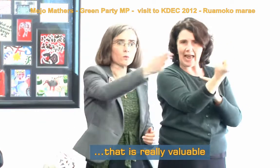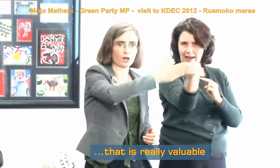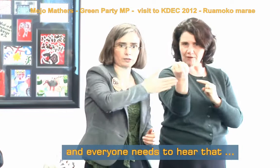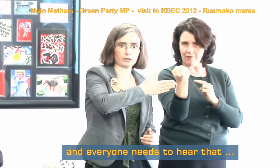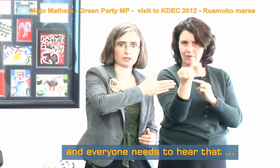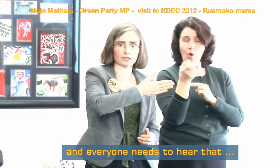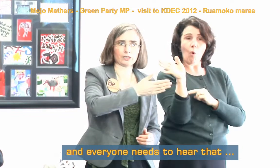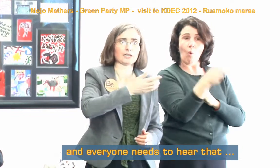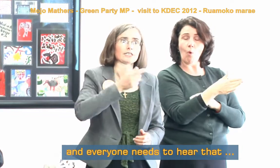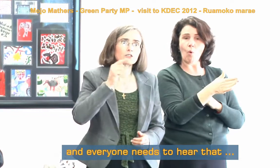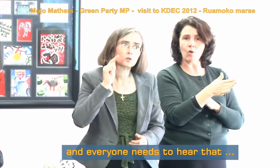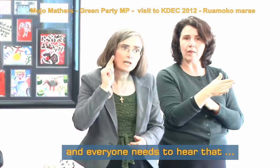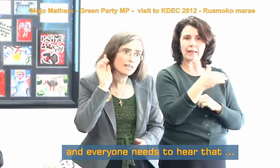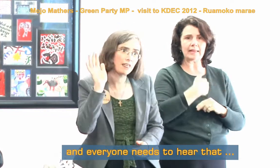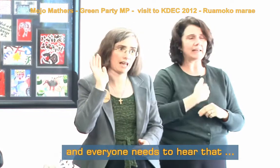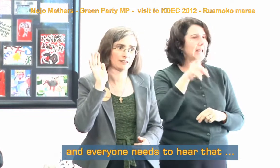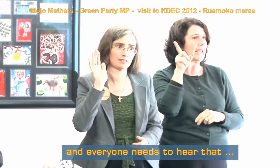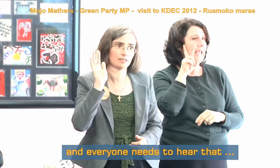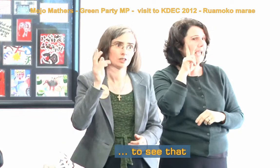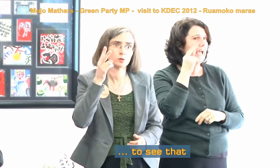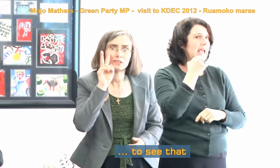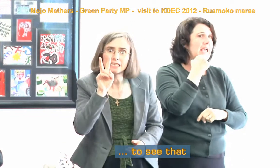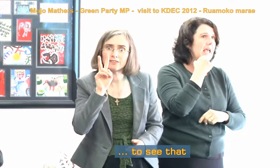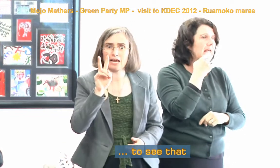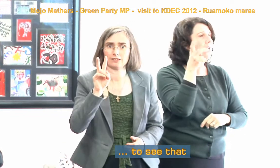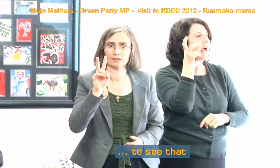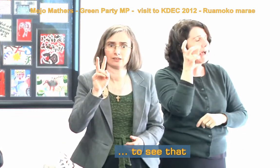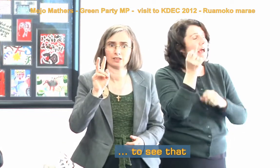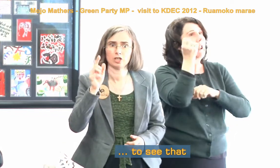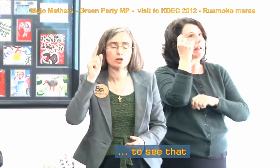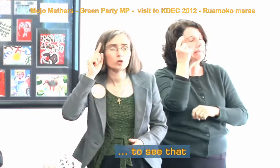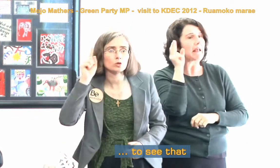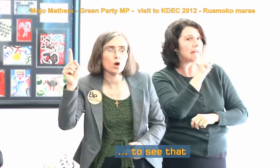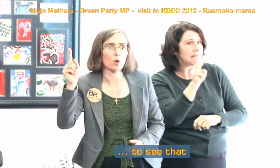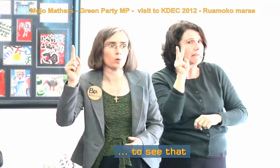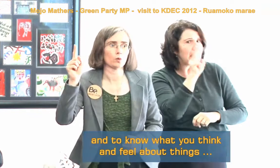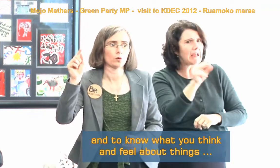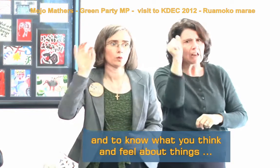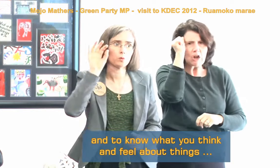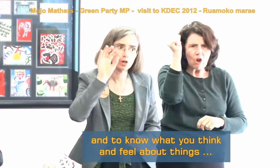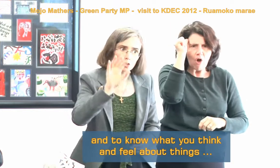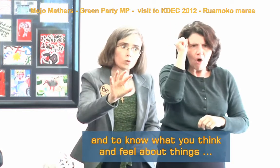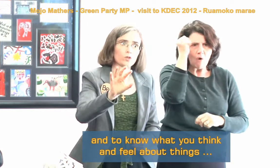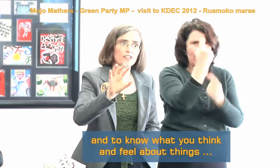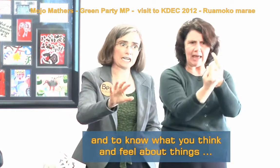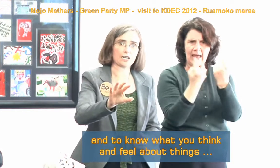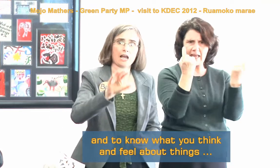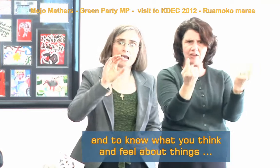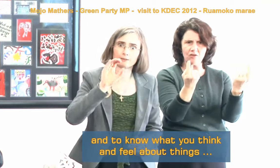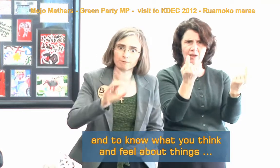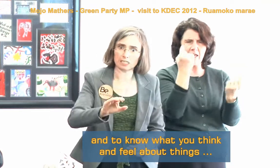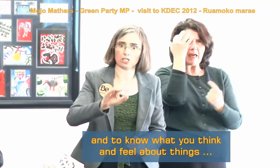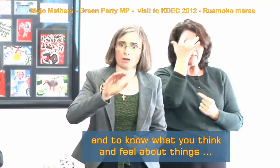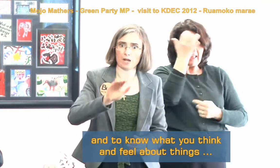everyone needs to hear that, to see that, and to know what you think